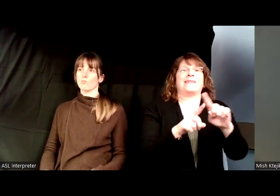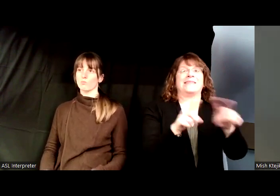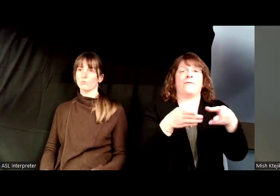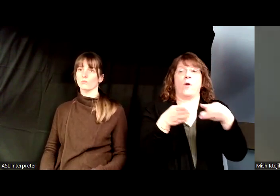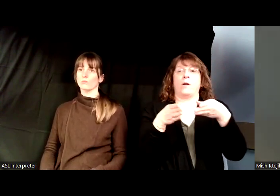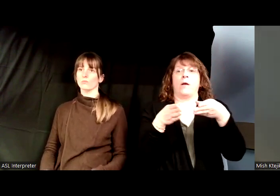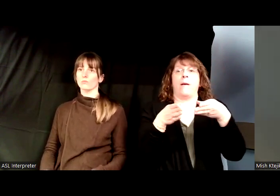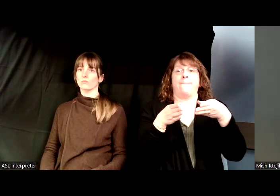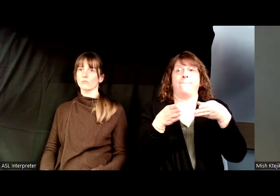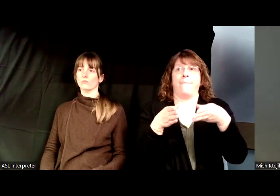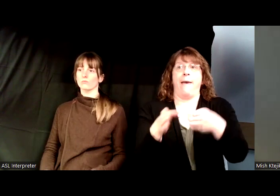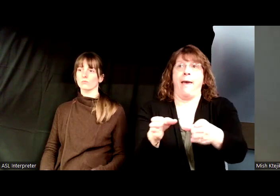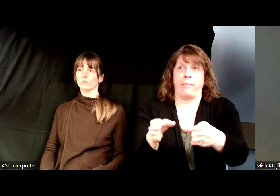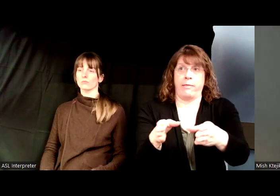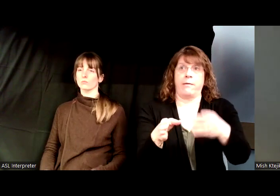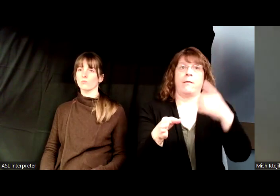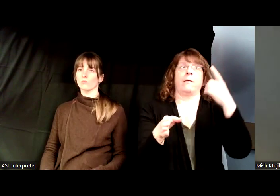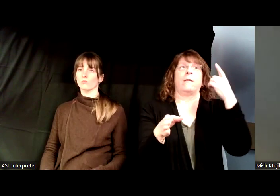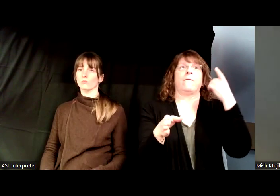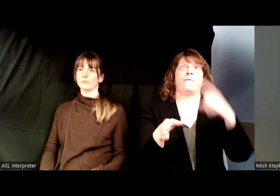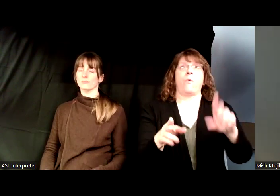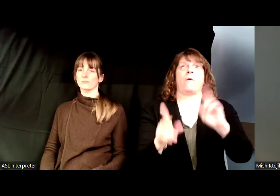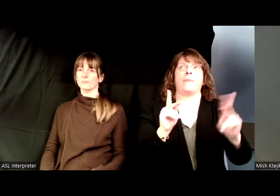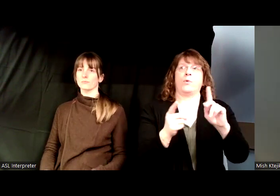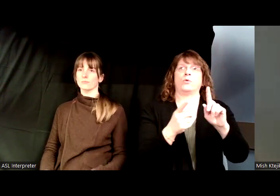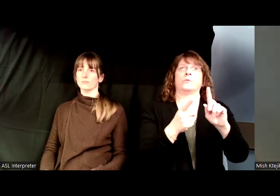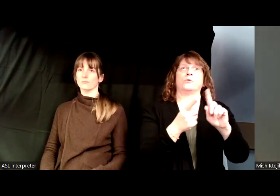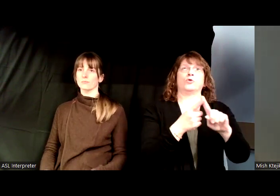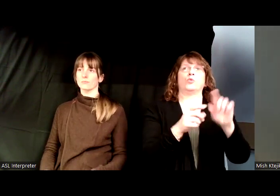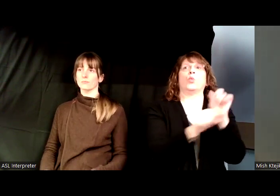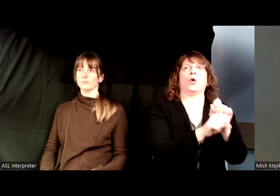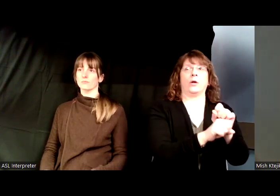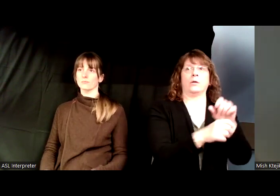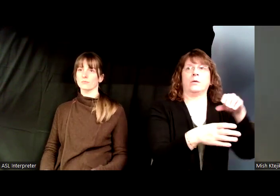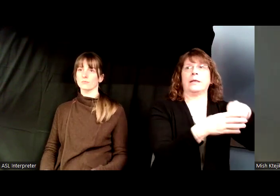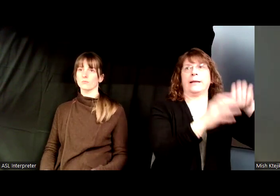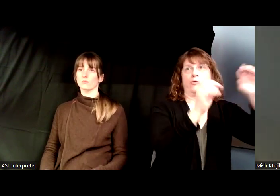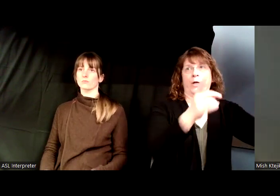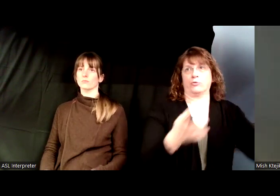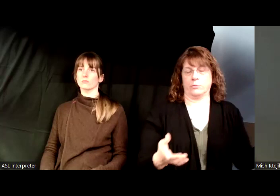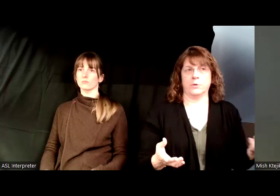So the OAR provides different pathways for